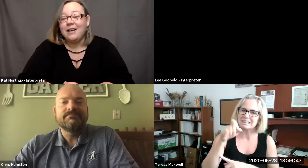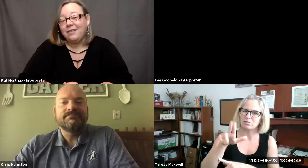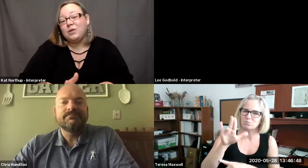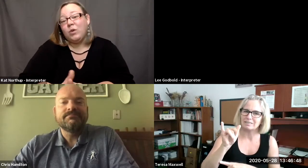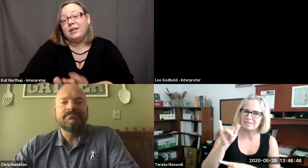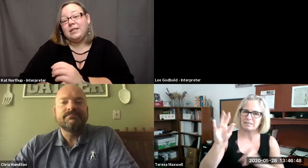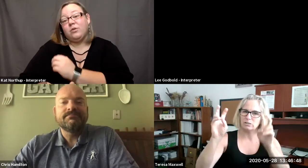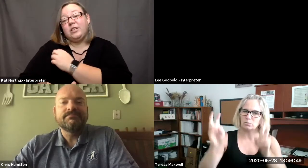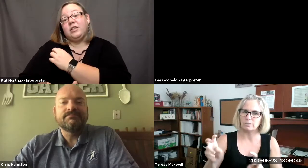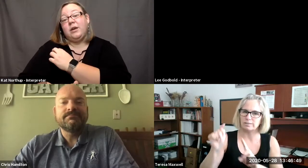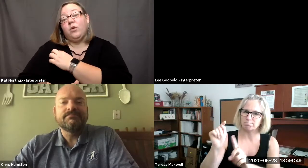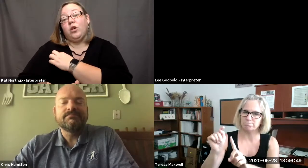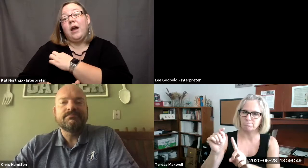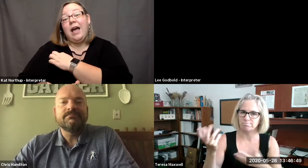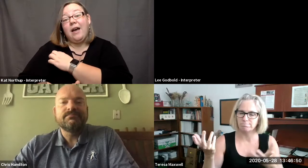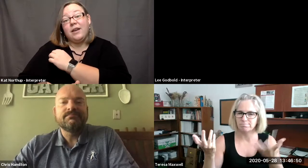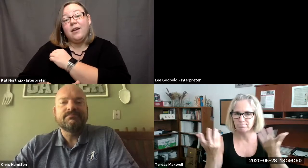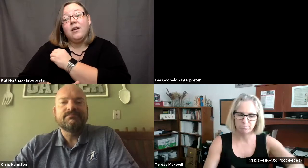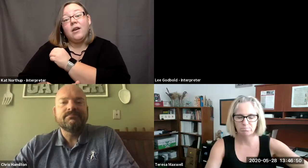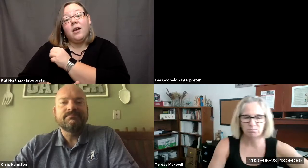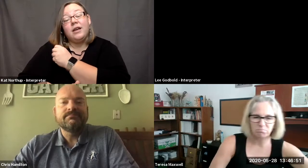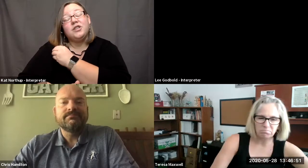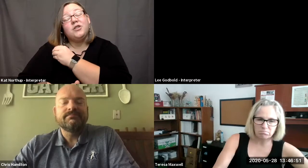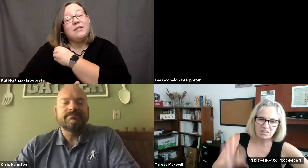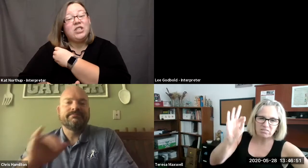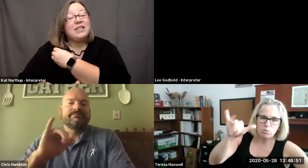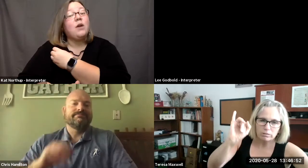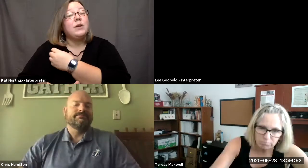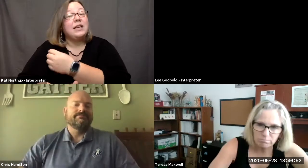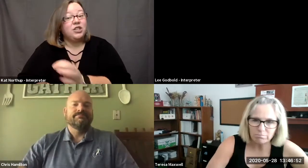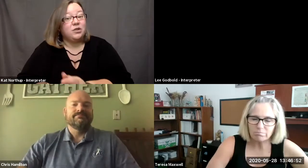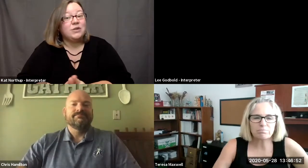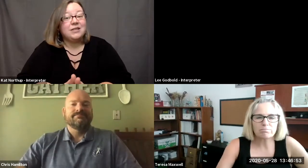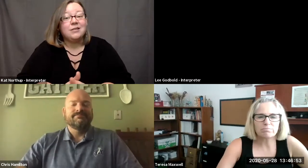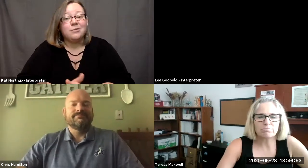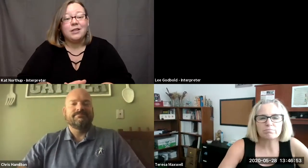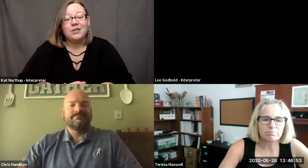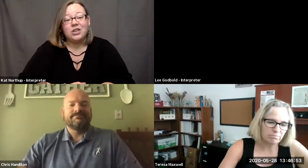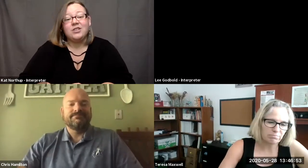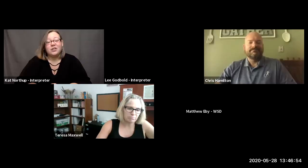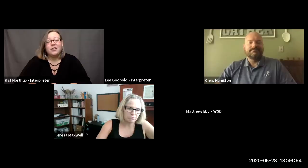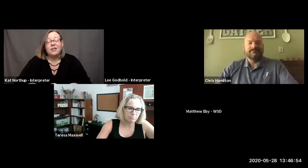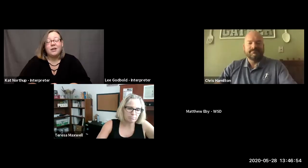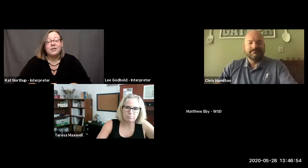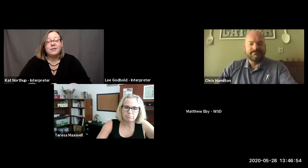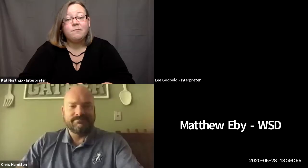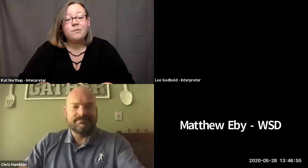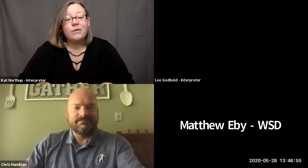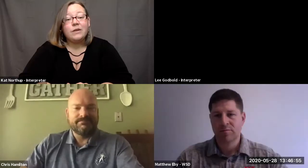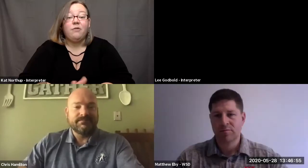that's one consideration that we're having in terms of just equity issues with education and athletics.